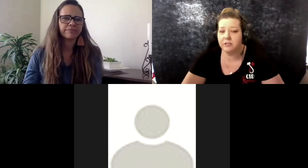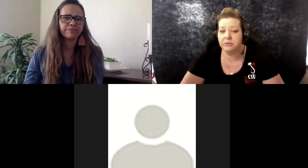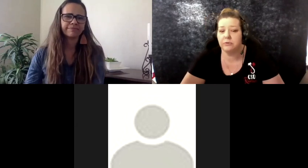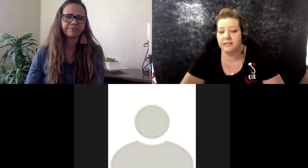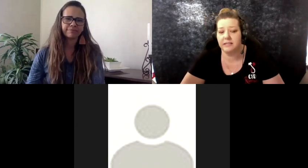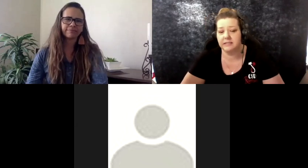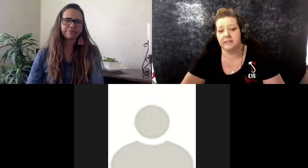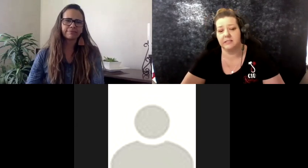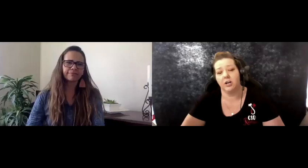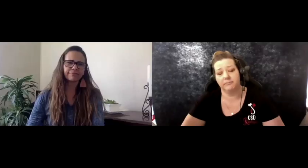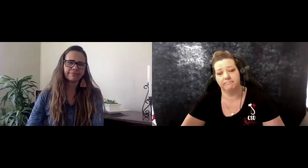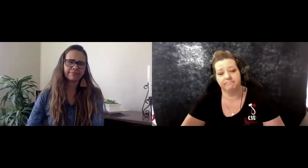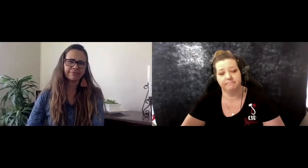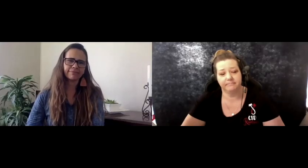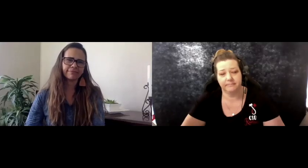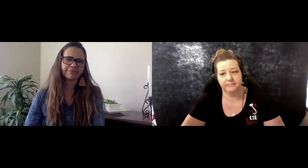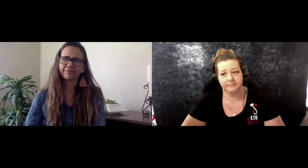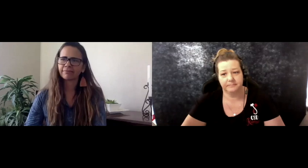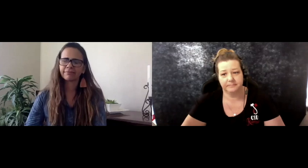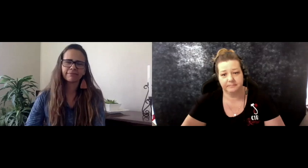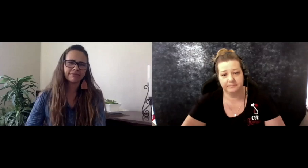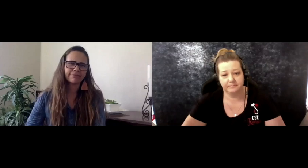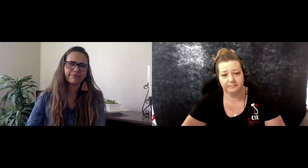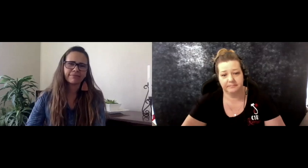prior to attending CSDR.